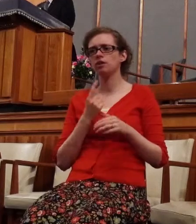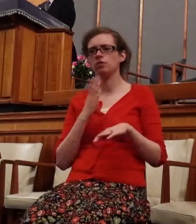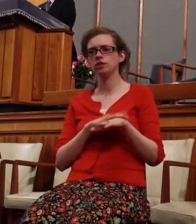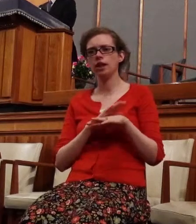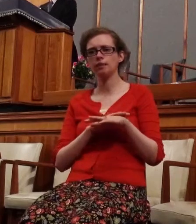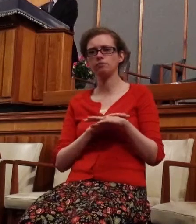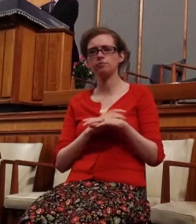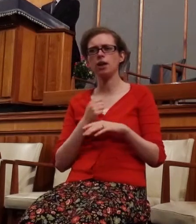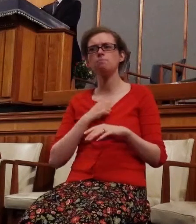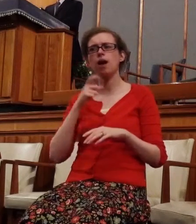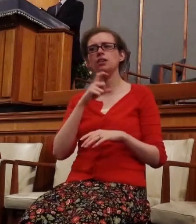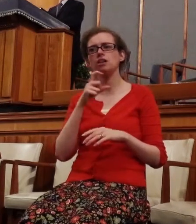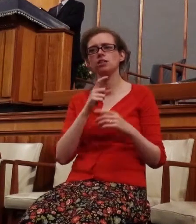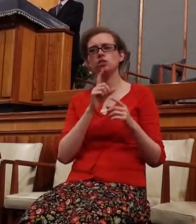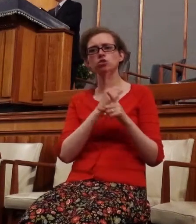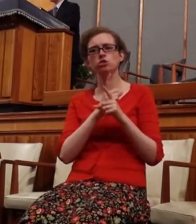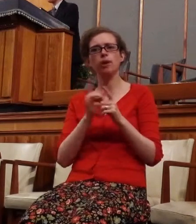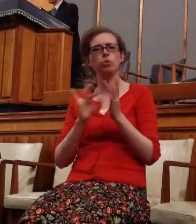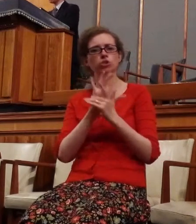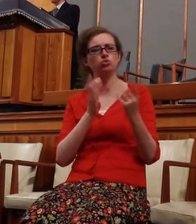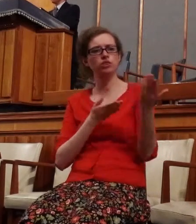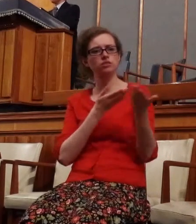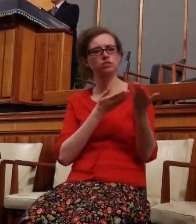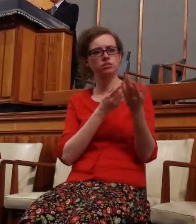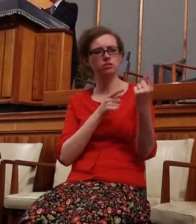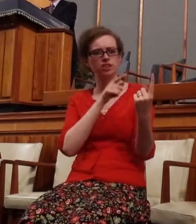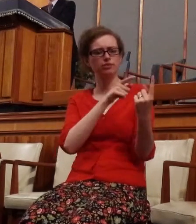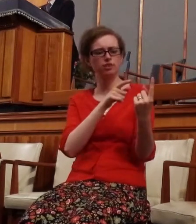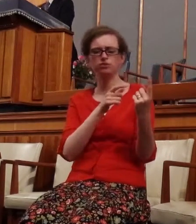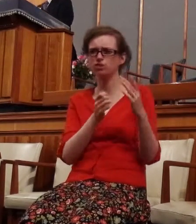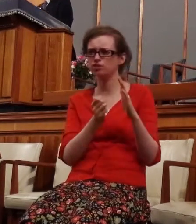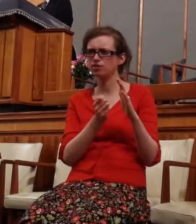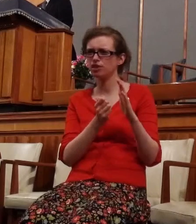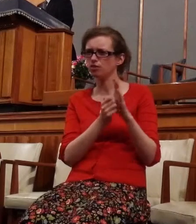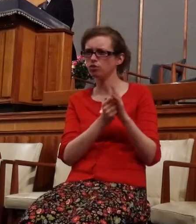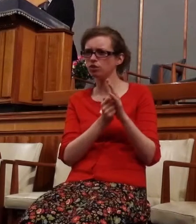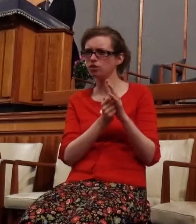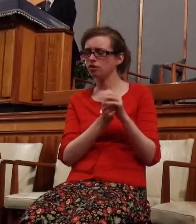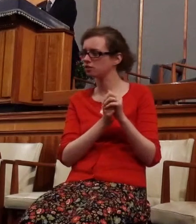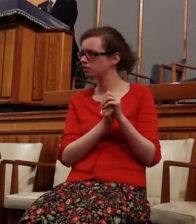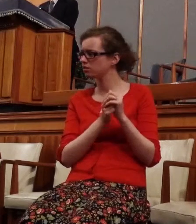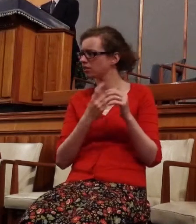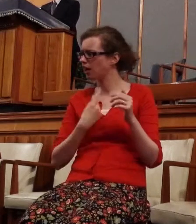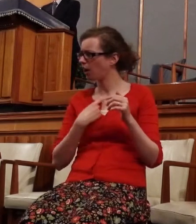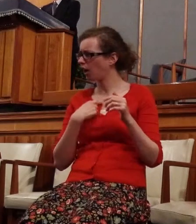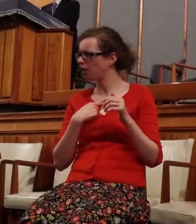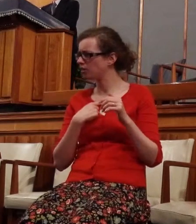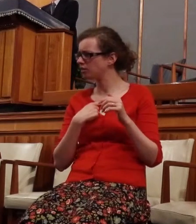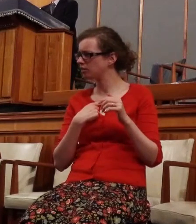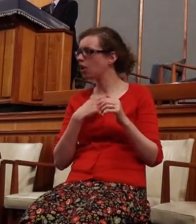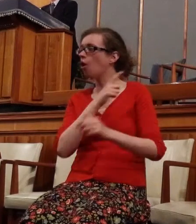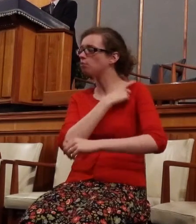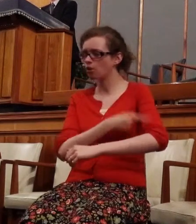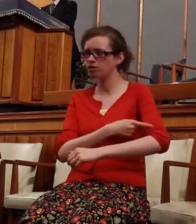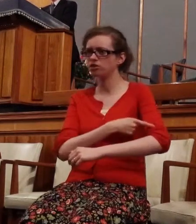spared him. I said, he was a foolish person, but this man prayed for me 3 years while we were still